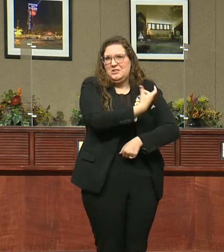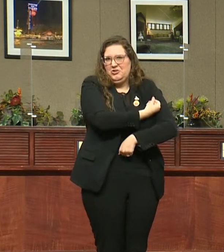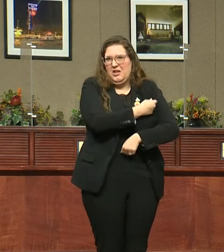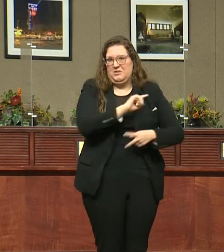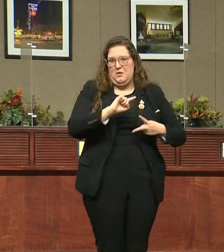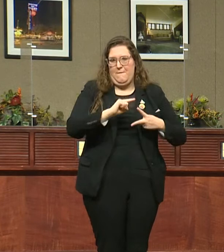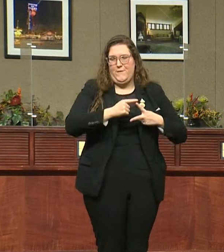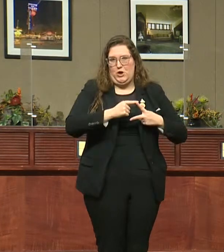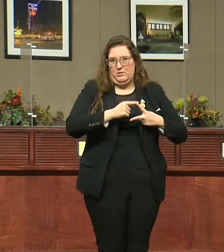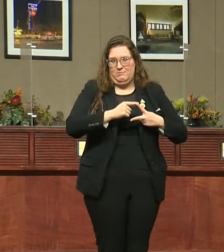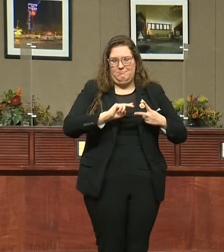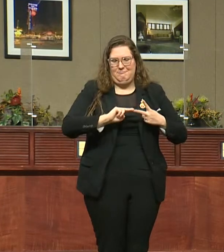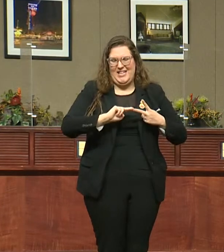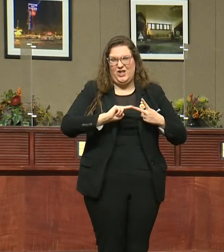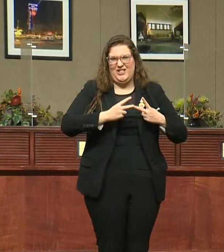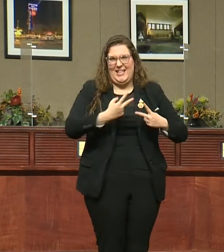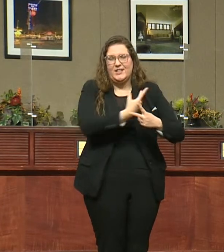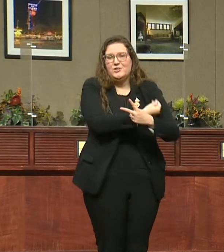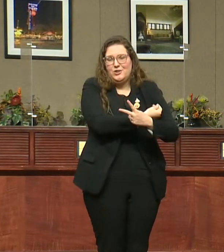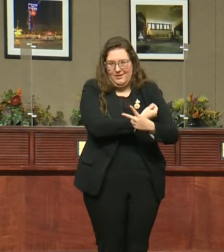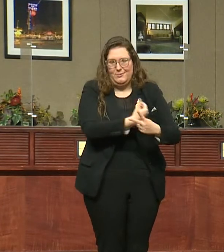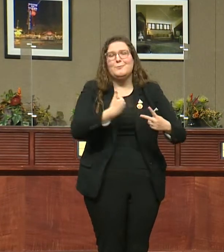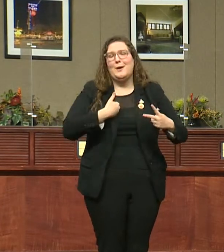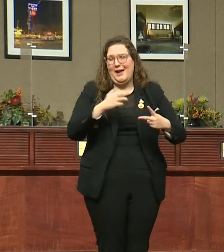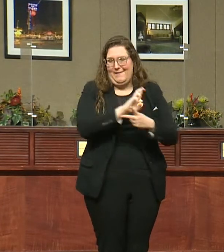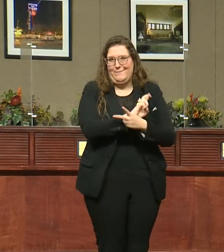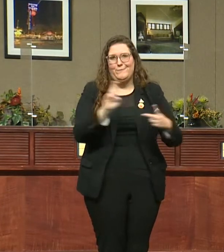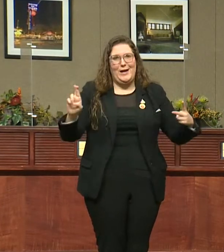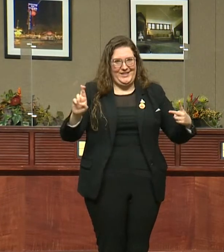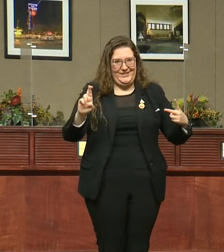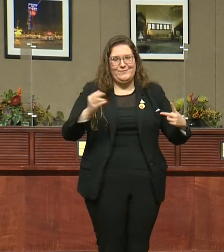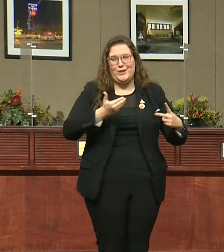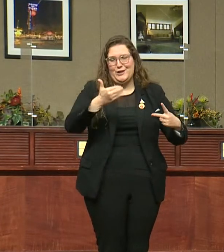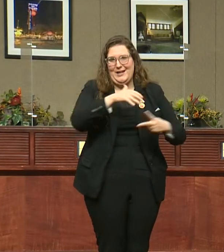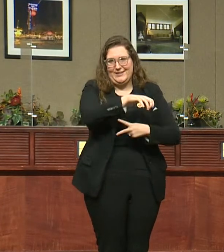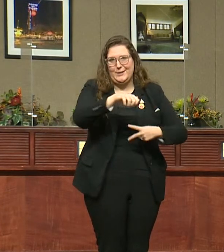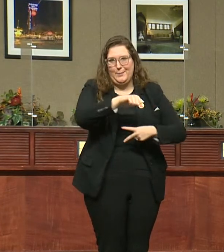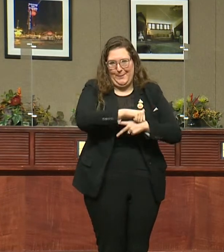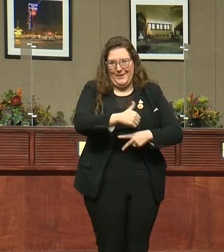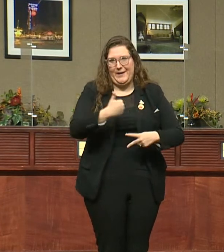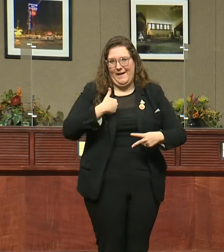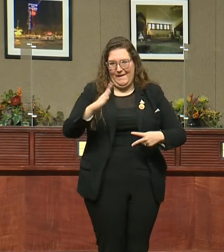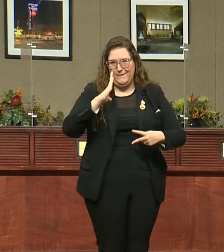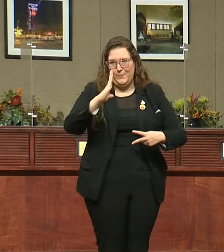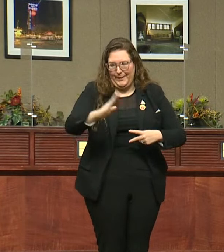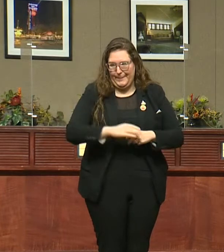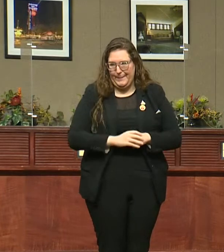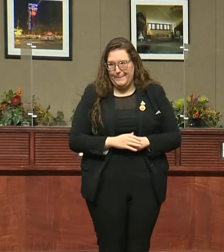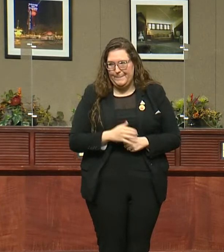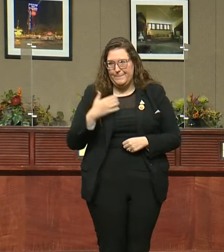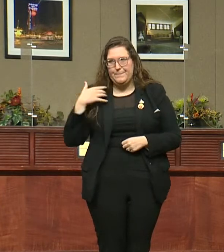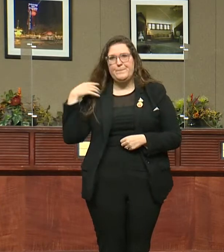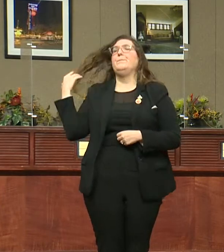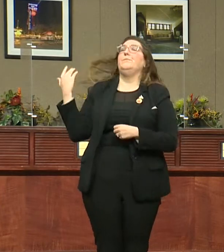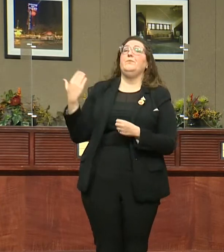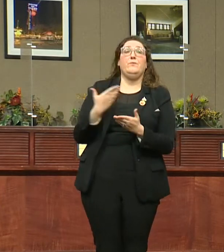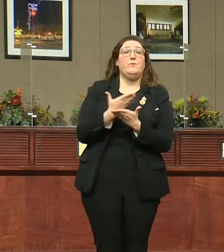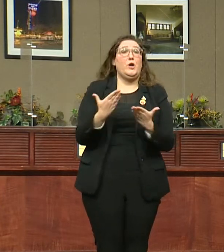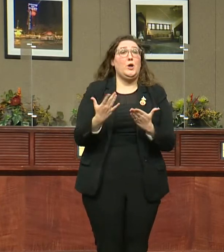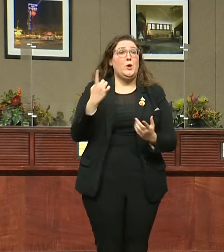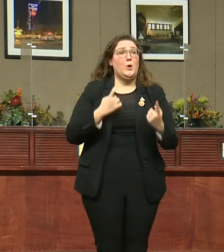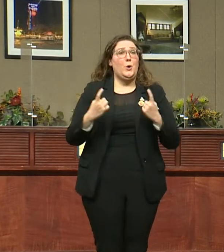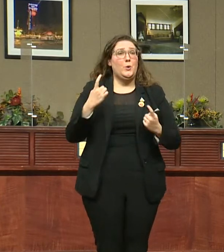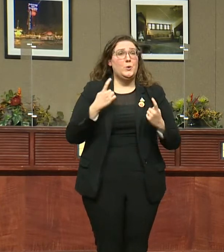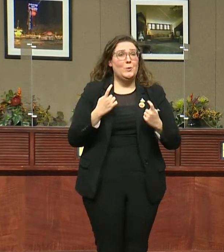that we will have the second dosage when your time comes. To answer some of the questions, if you